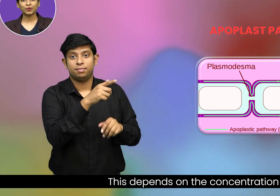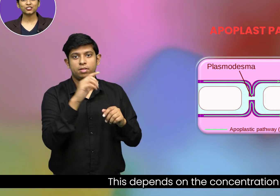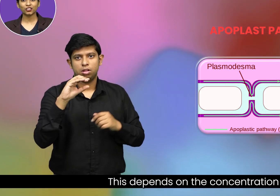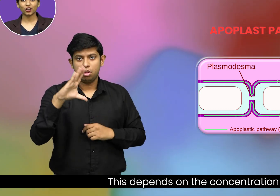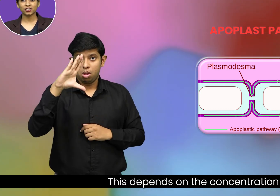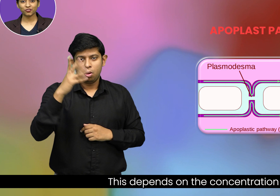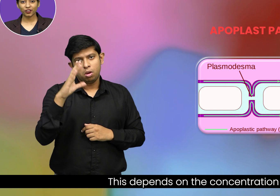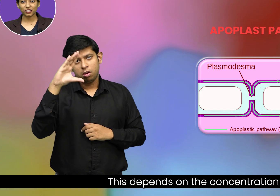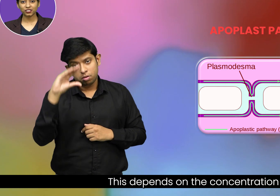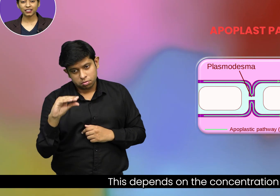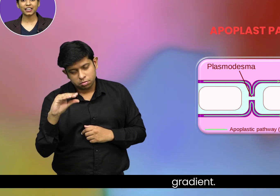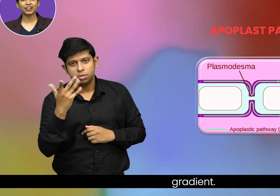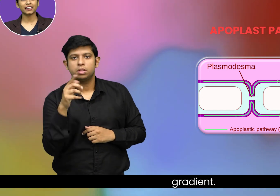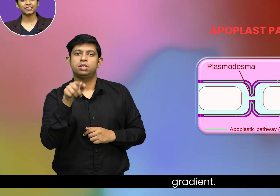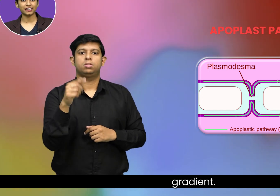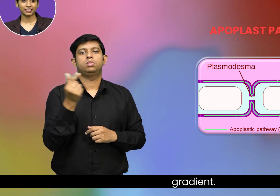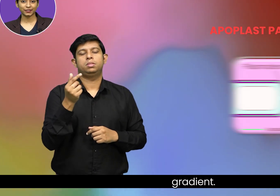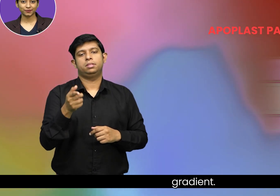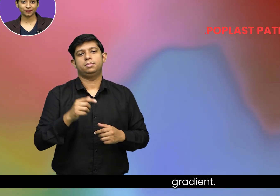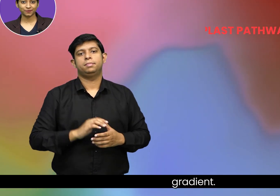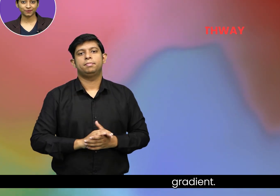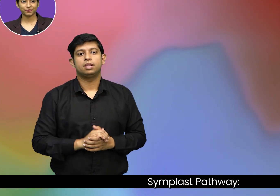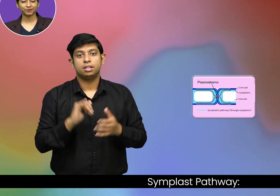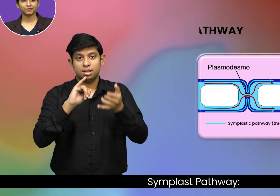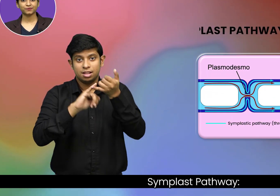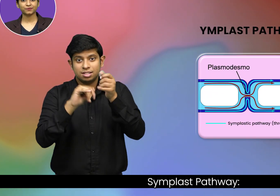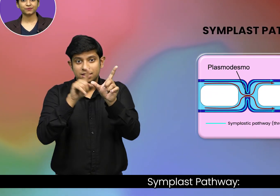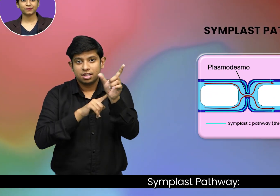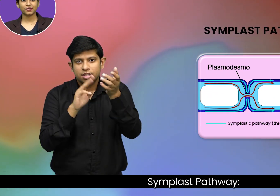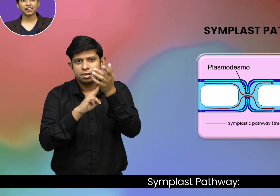This depends on the concentration gradient.